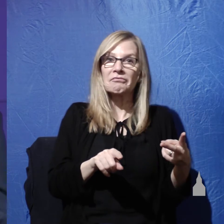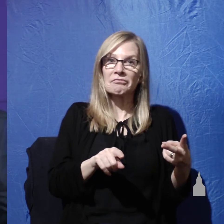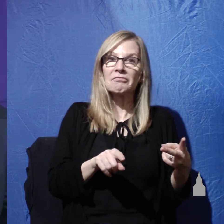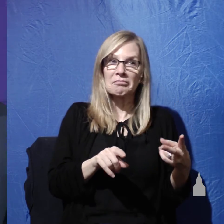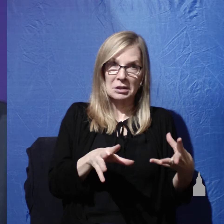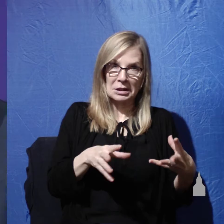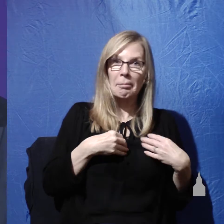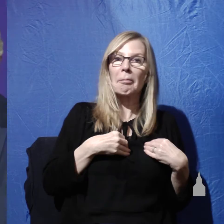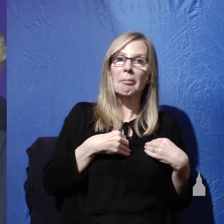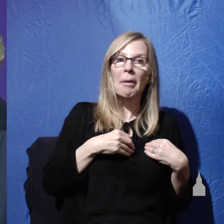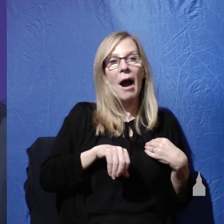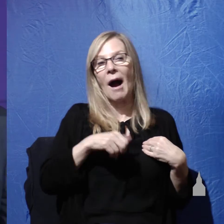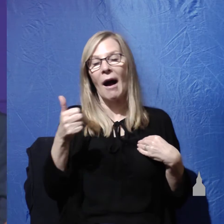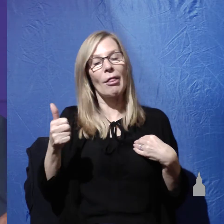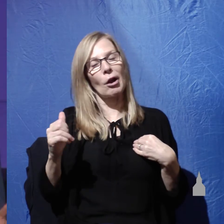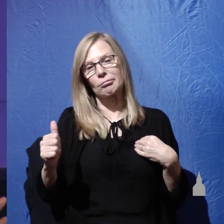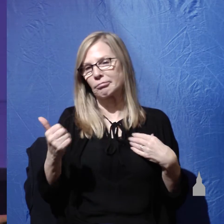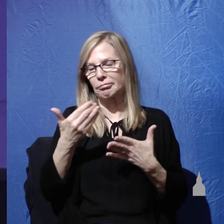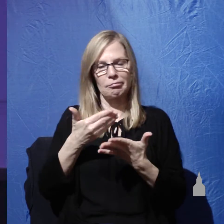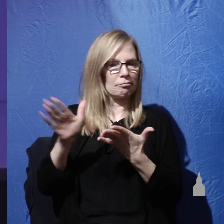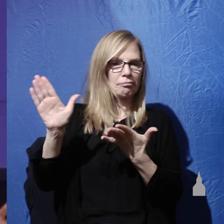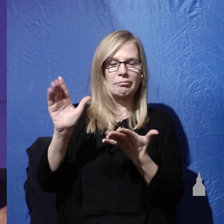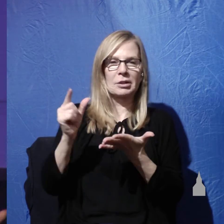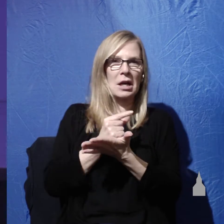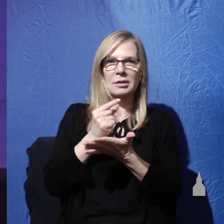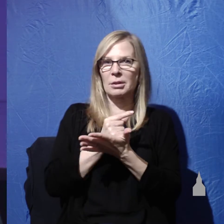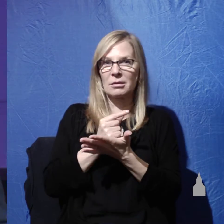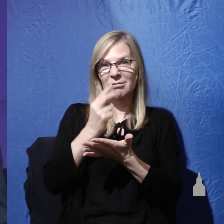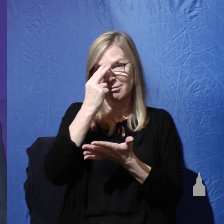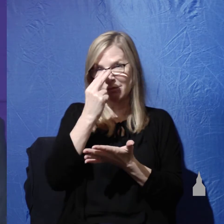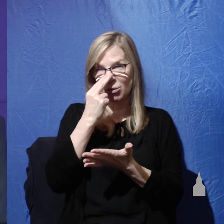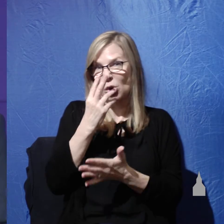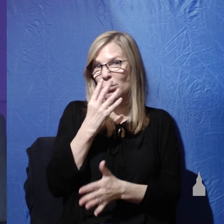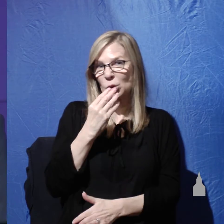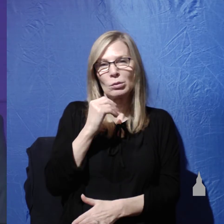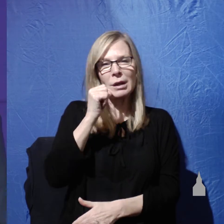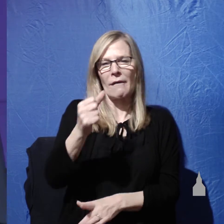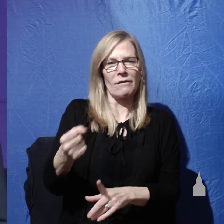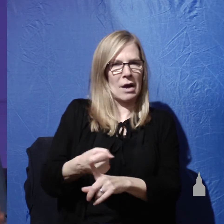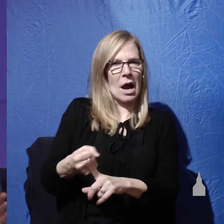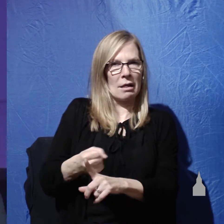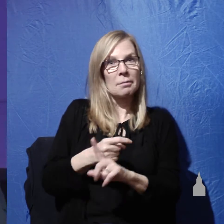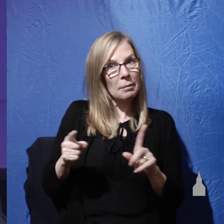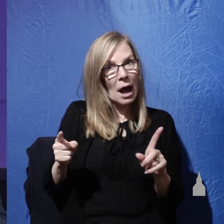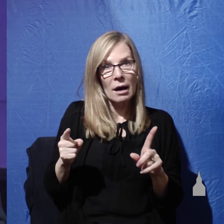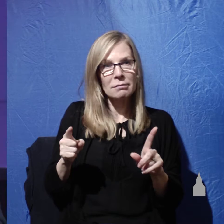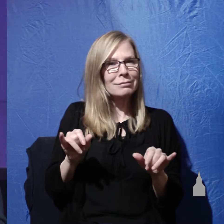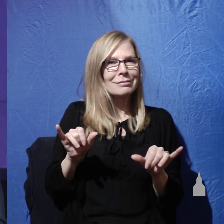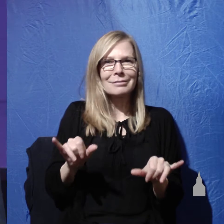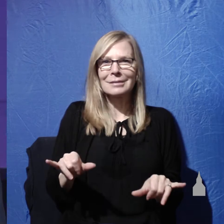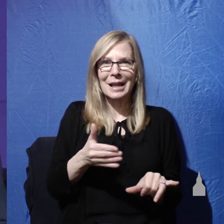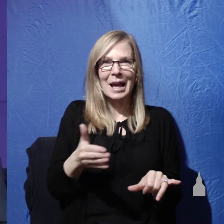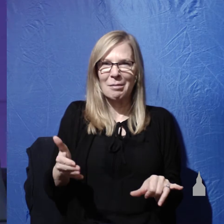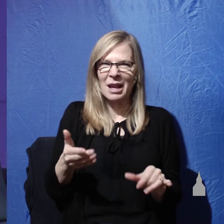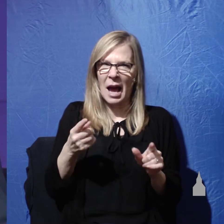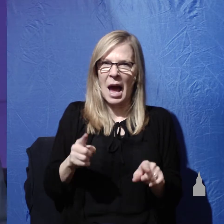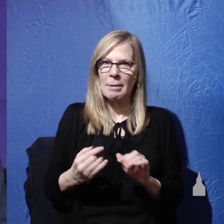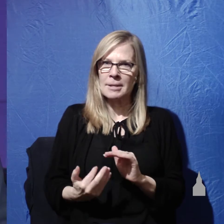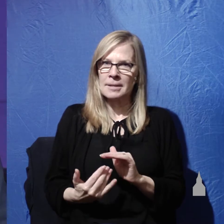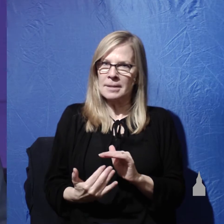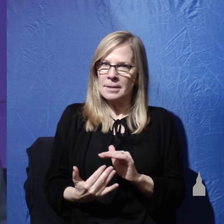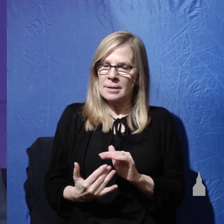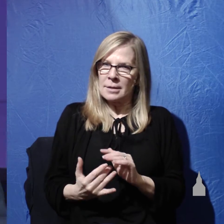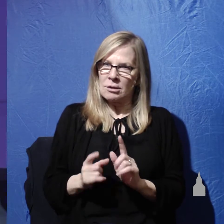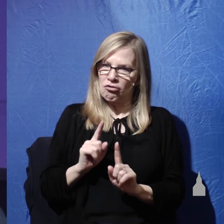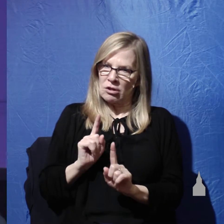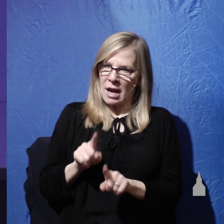of rejecting the gospel. These Roman Jews, they were not violent, as I said, but the same thing was happening to them in terms of their